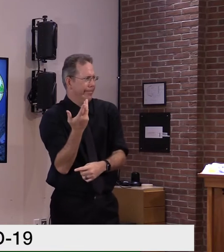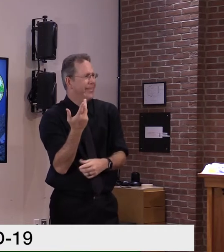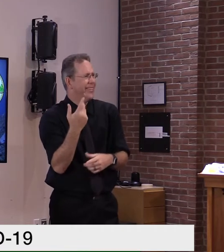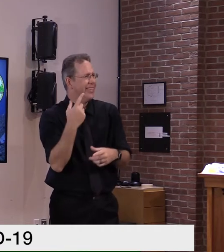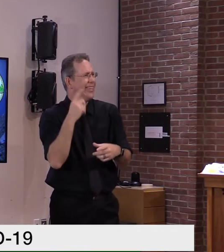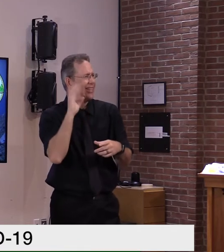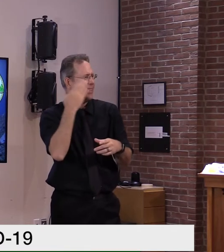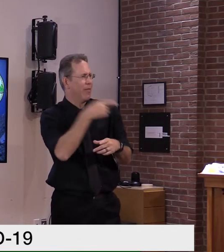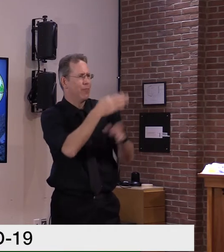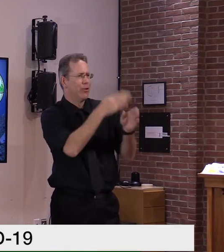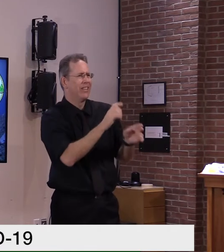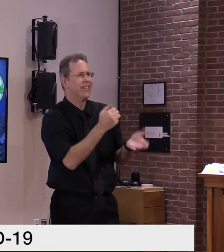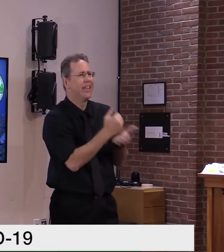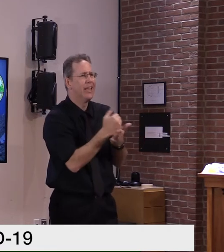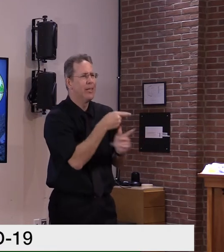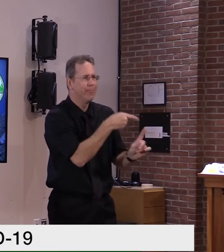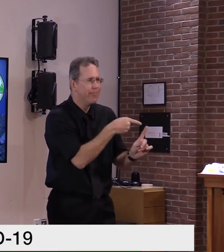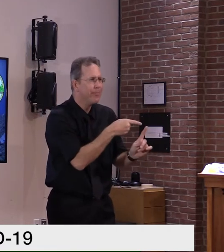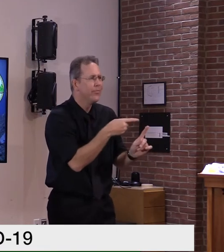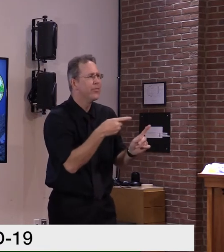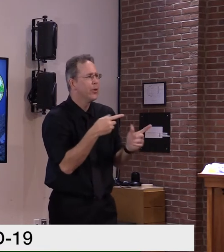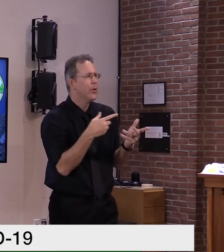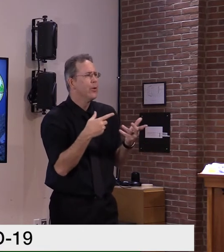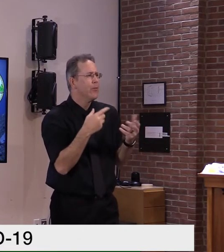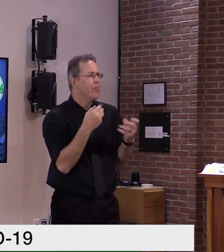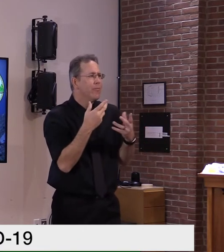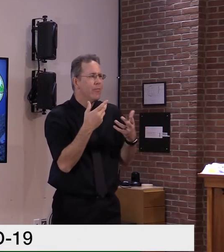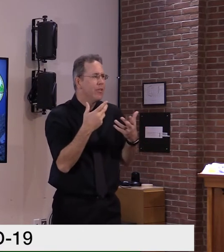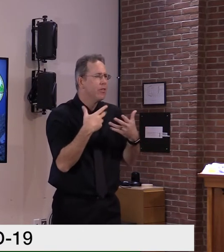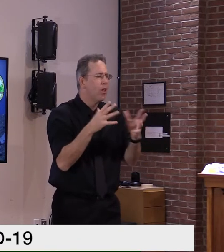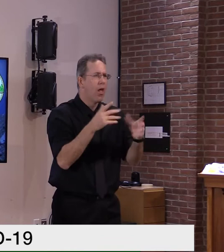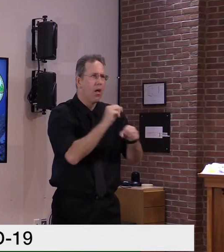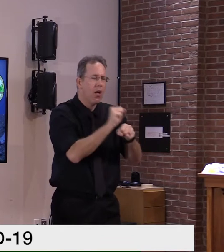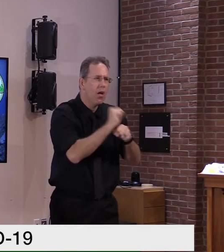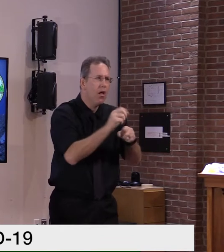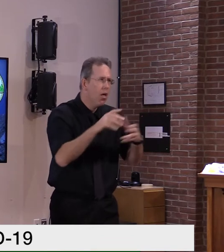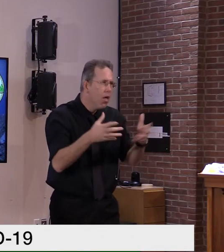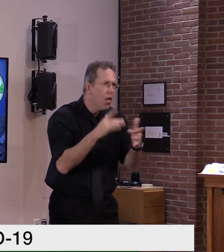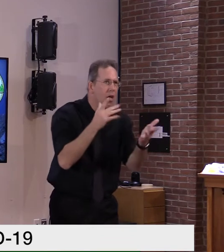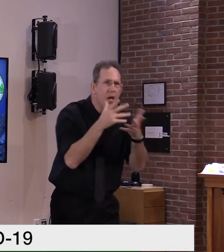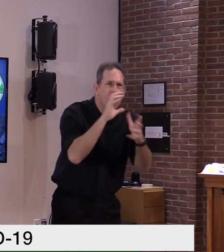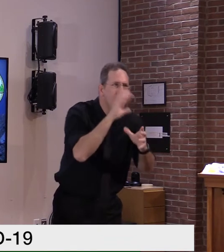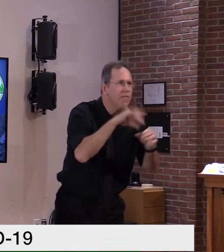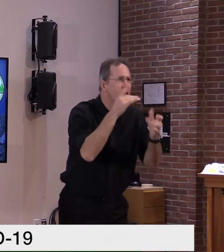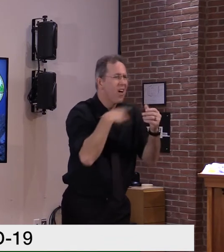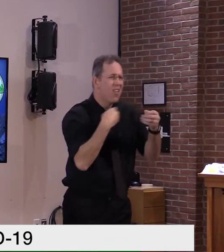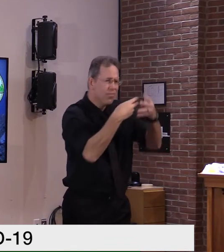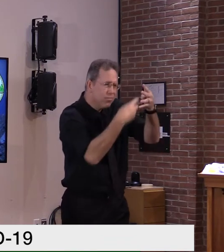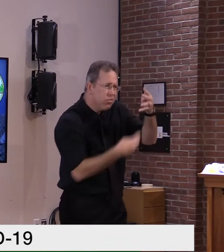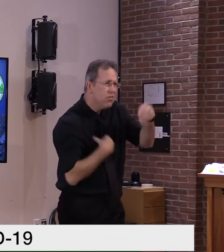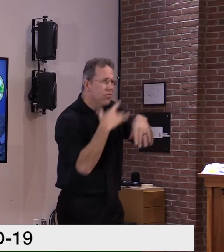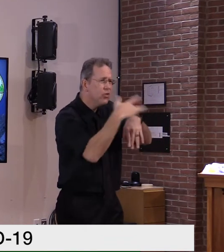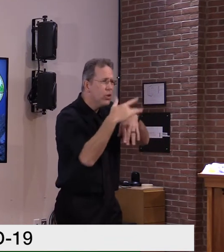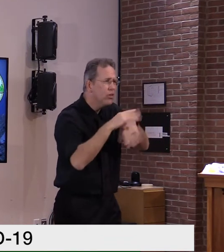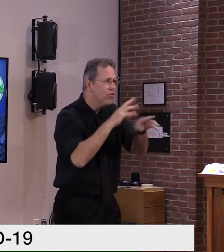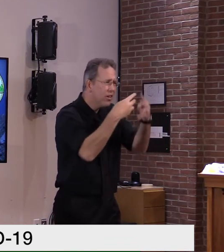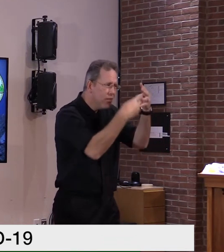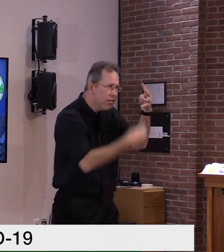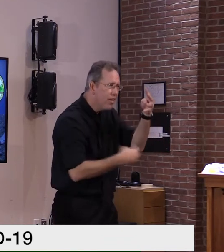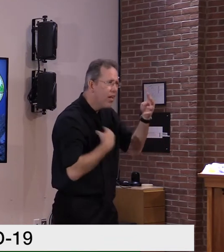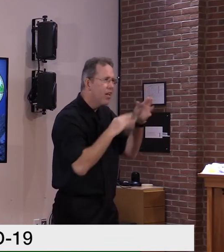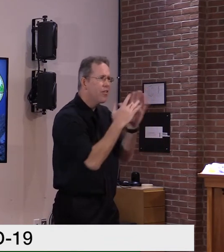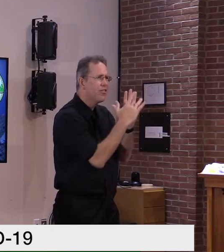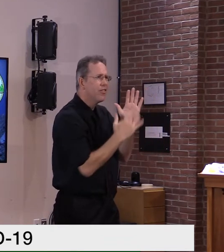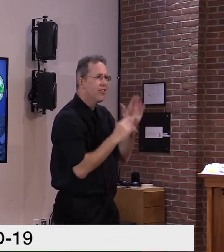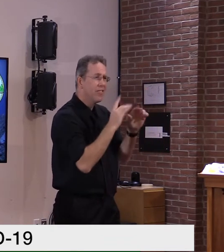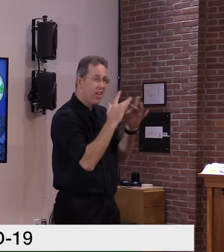can register. Obviously, online is probably the easiest for most people. But in this case, it sounds like this individual was having